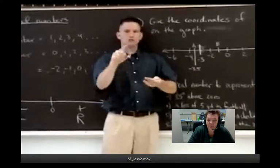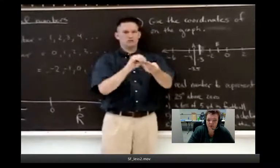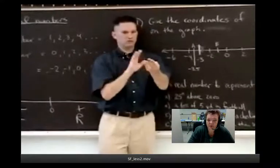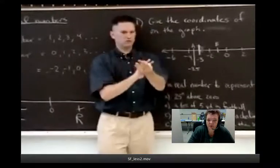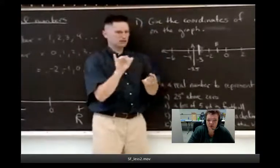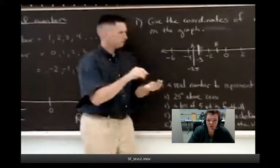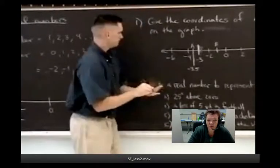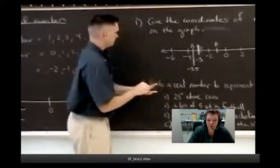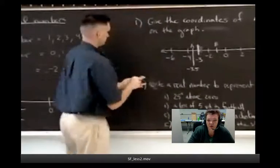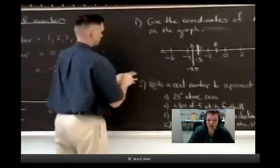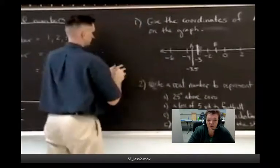So when you do your homework,